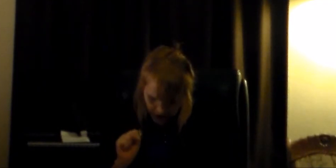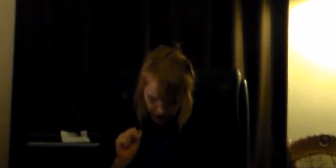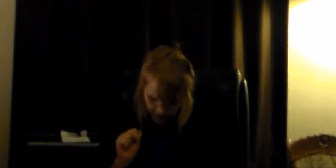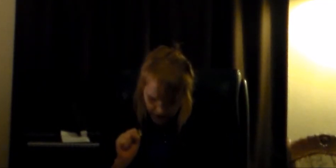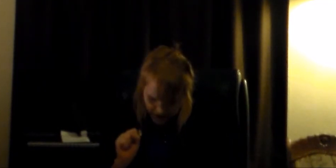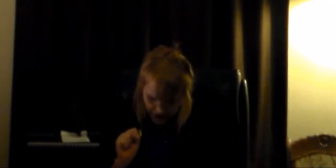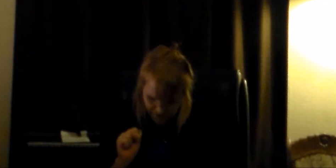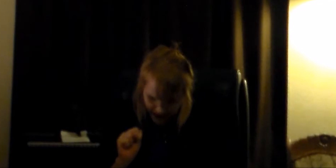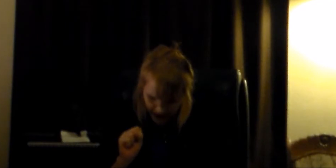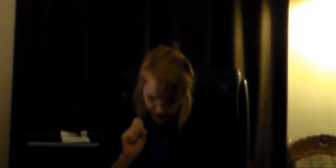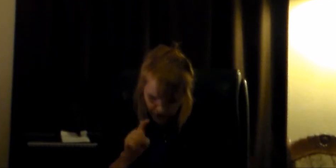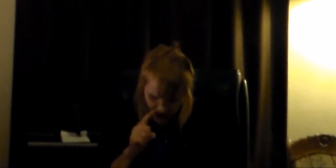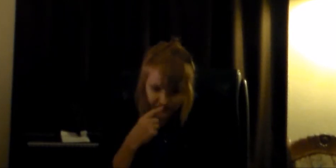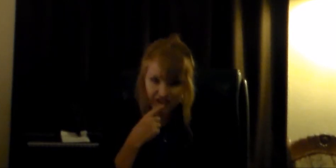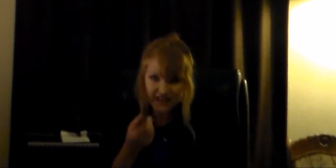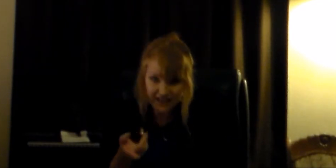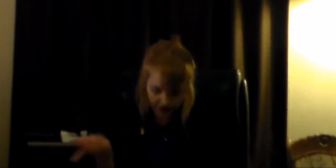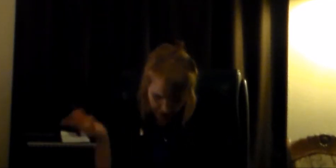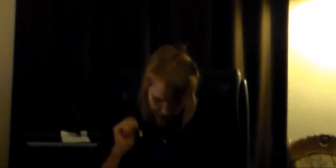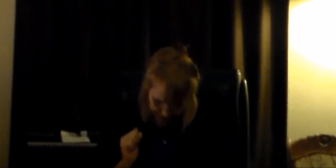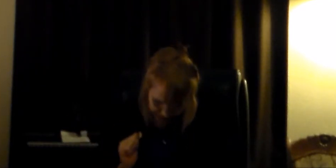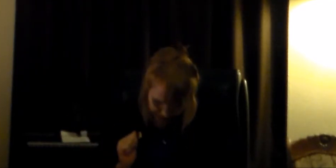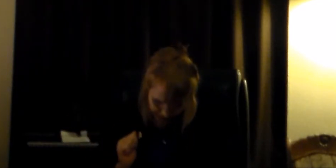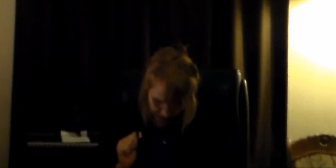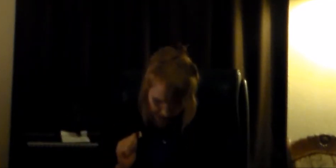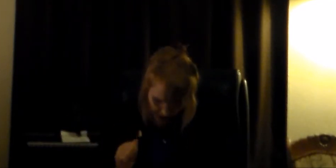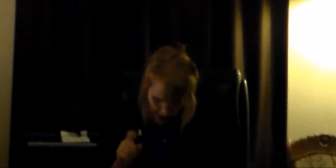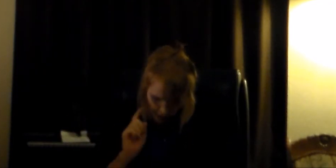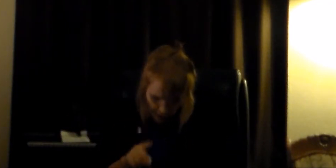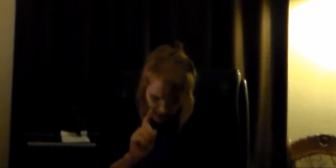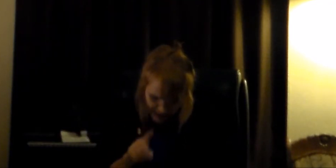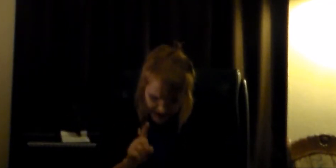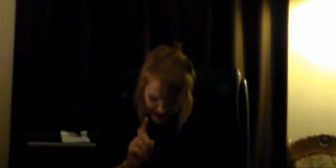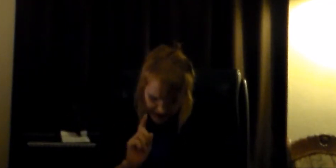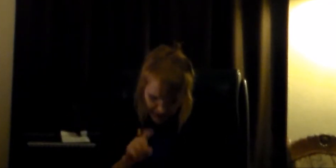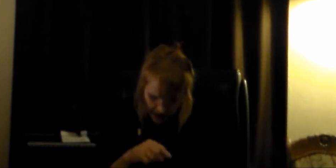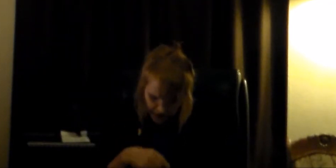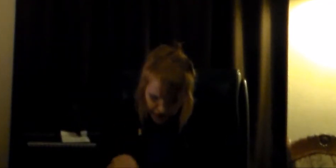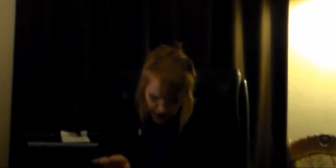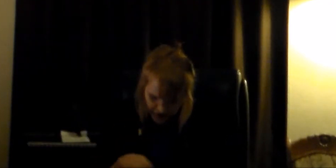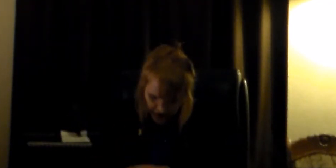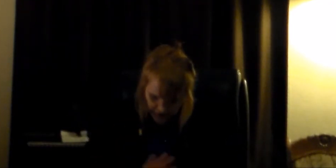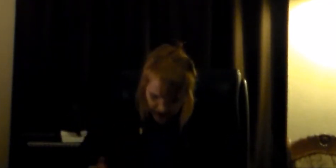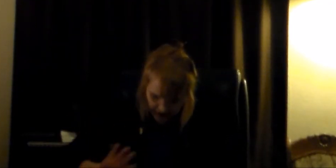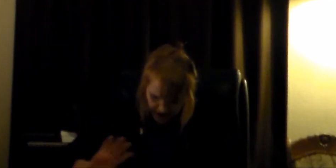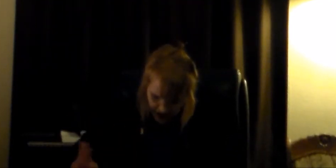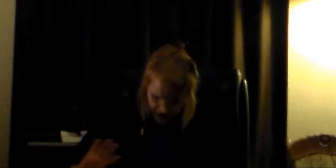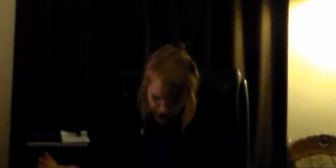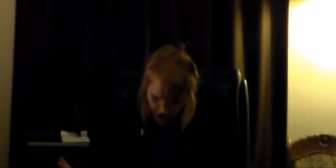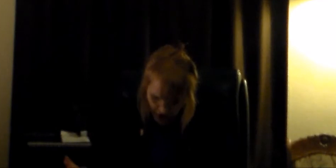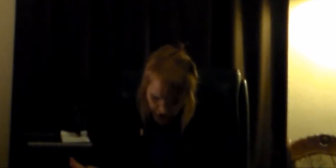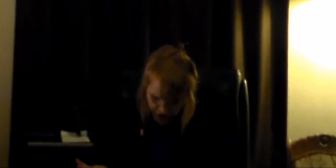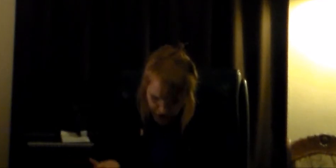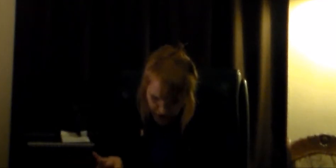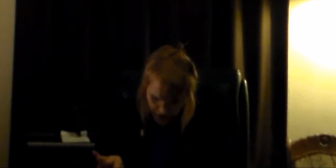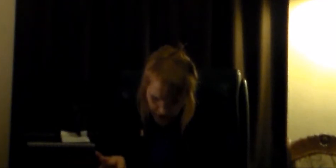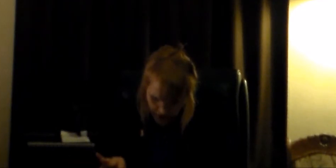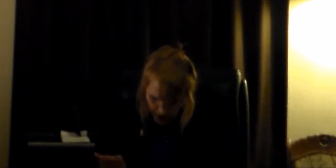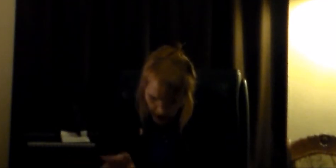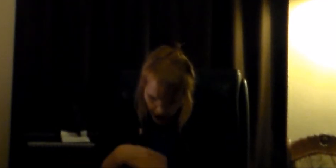swindler, for such a man do not even eat. What business am I to judge those outside the church? Are